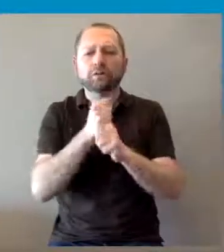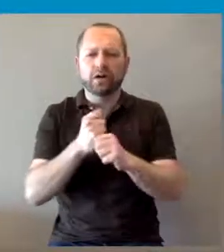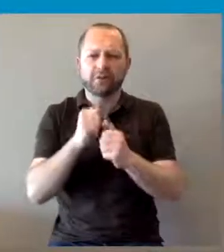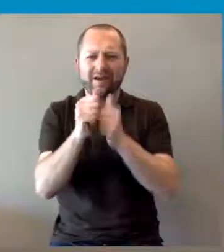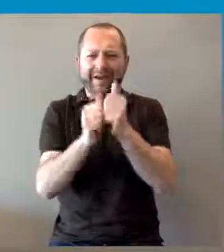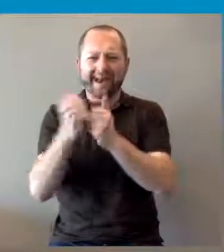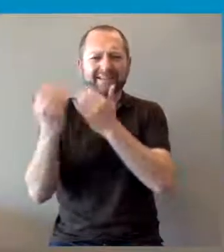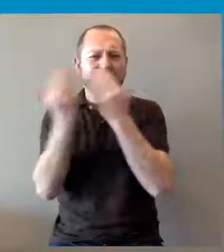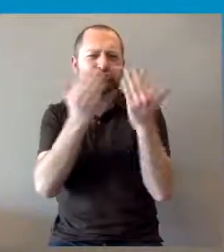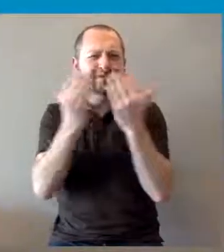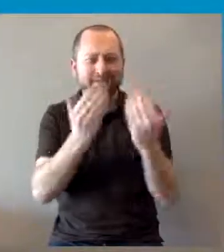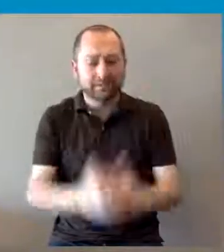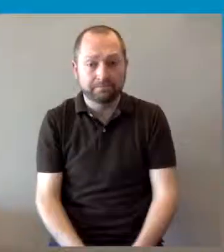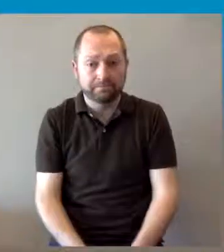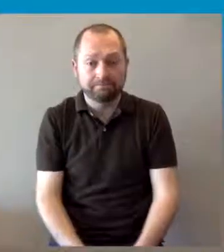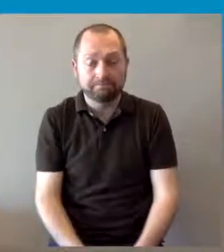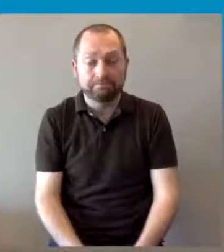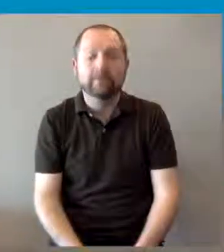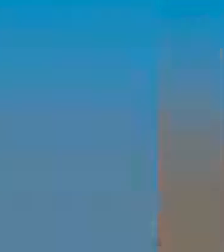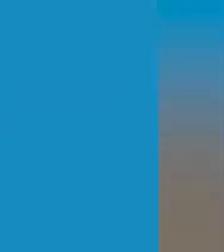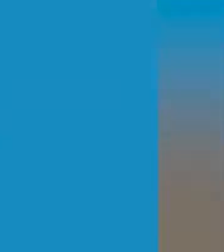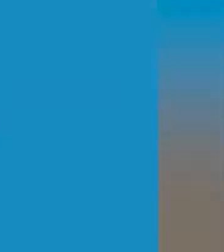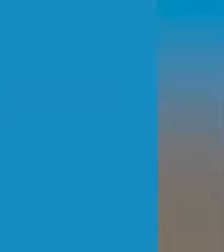In this session, we're going to talk about active reading.